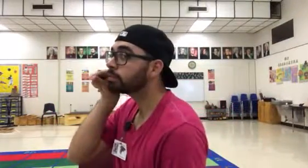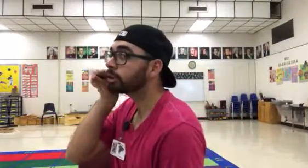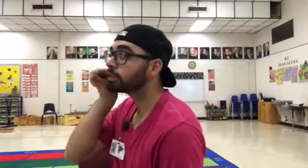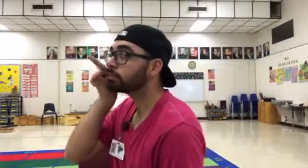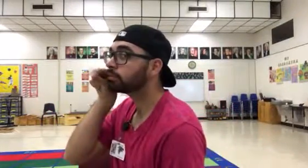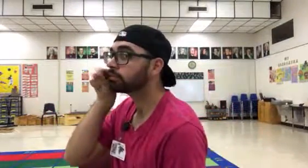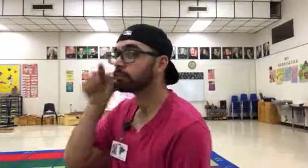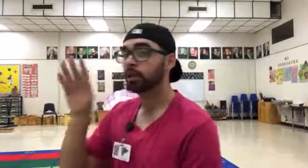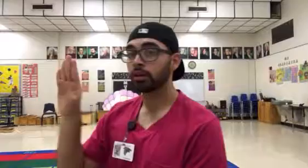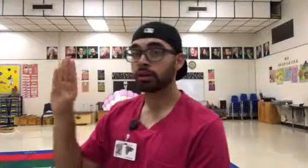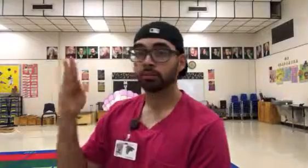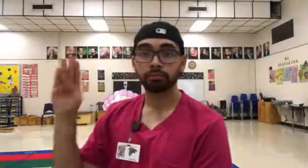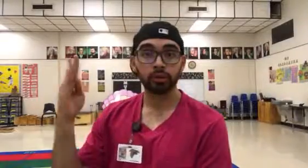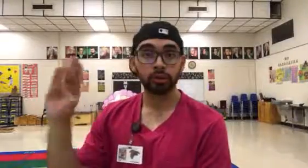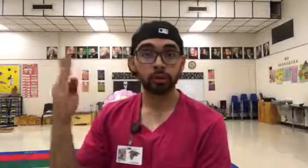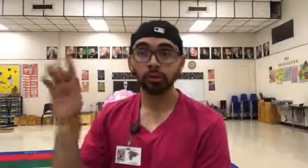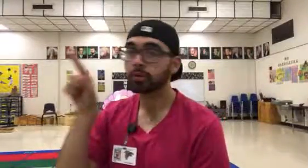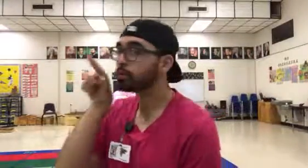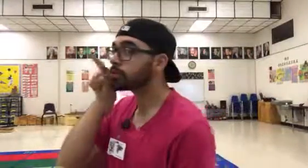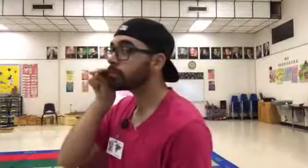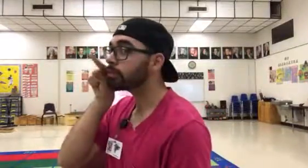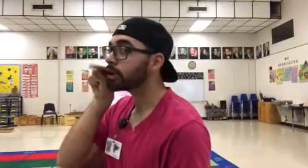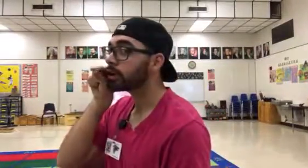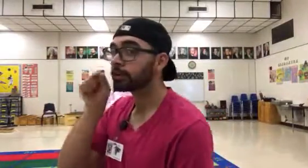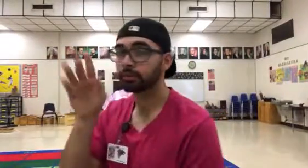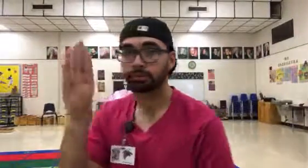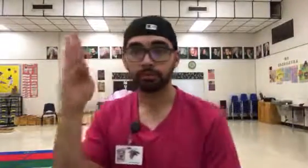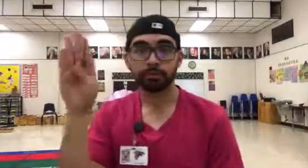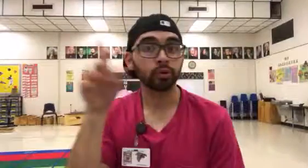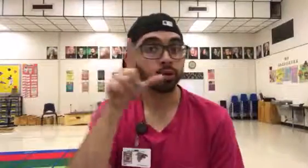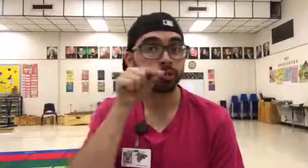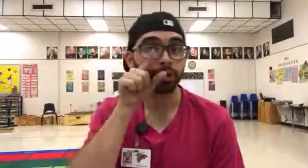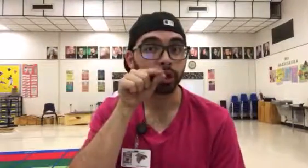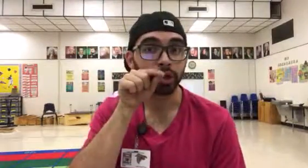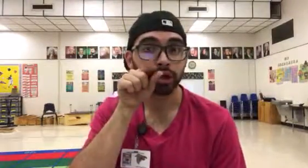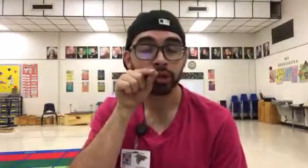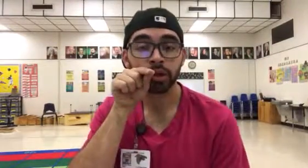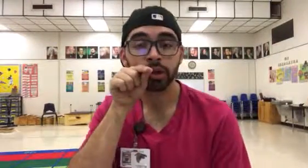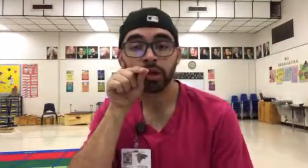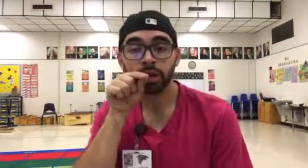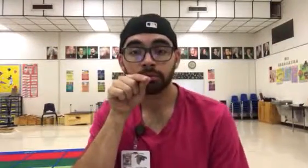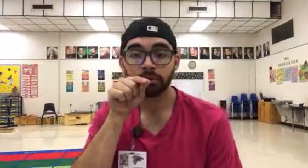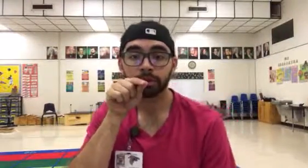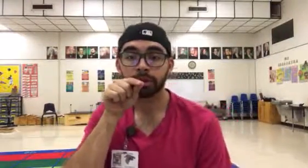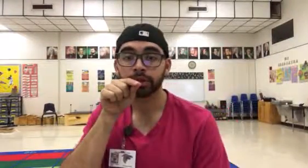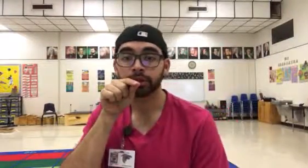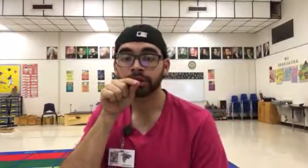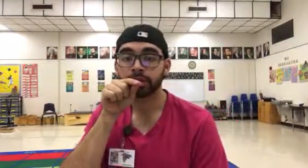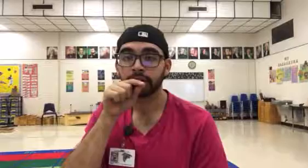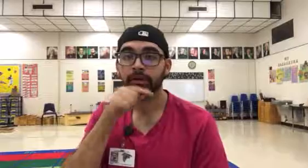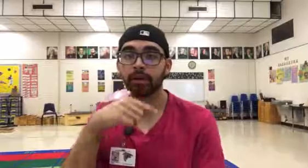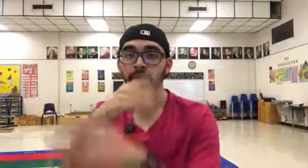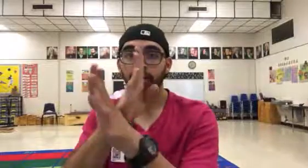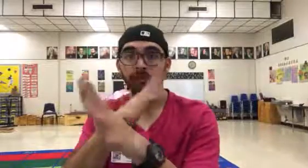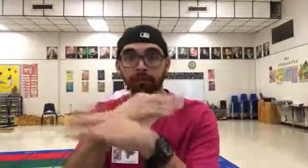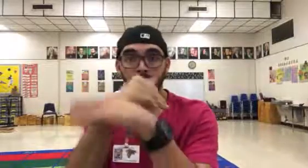bird, blue, bird, blue bird. Bluebirds